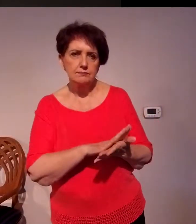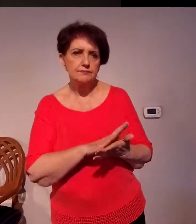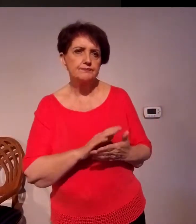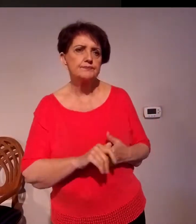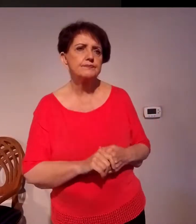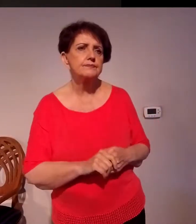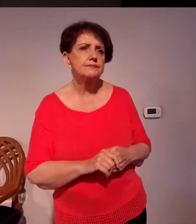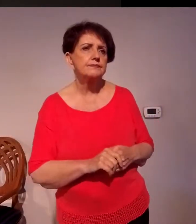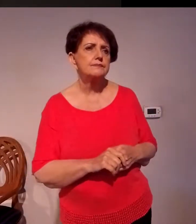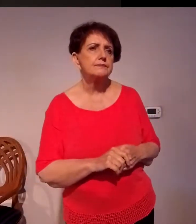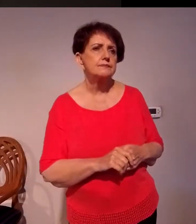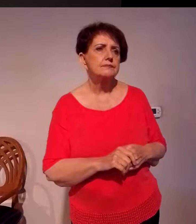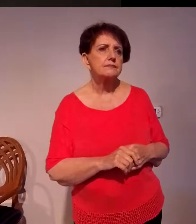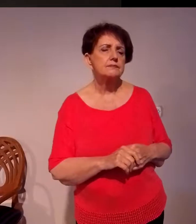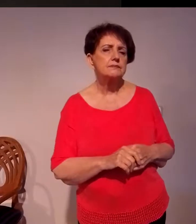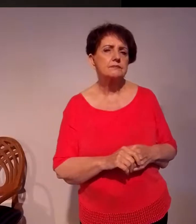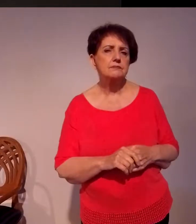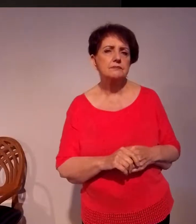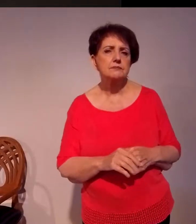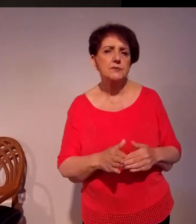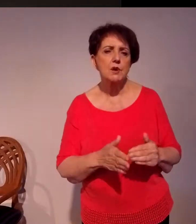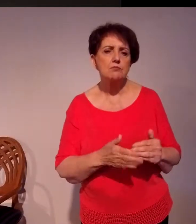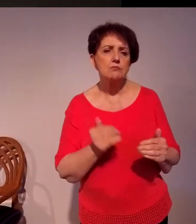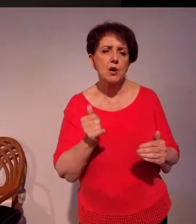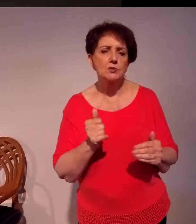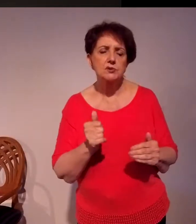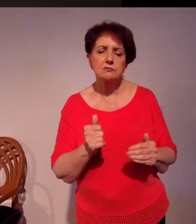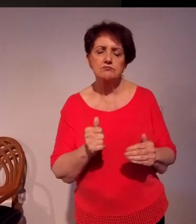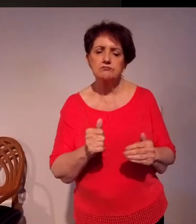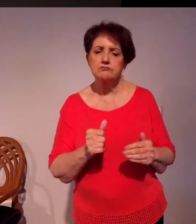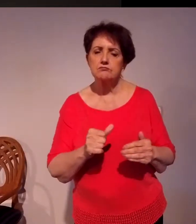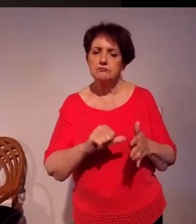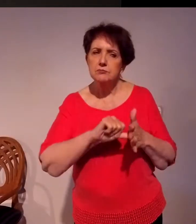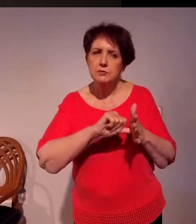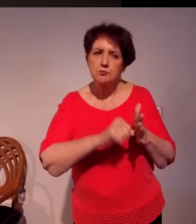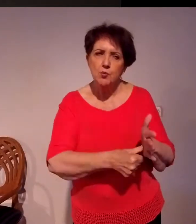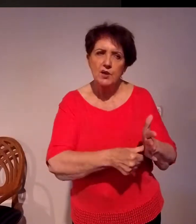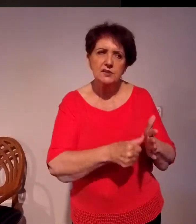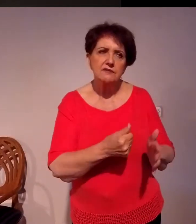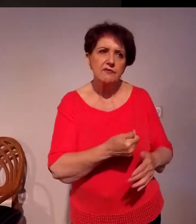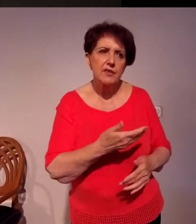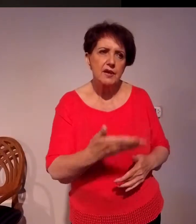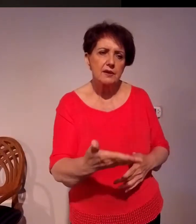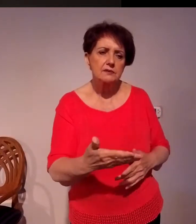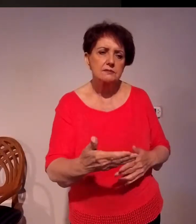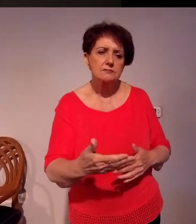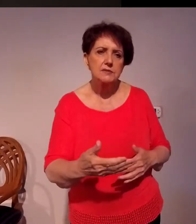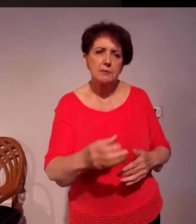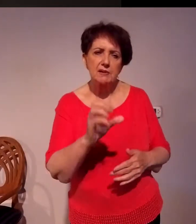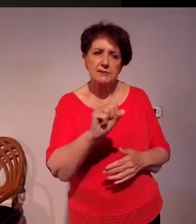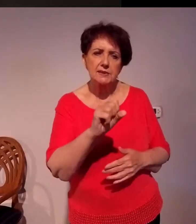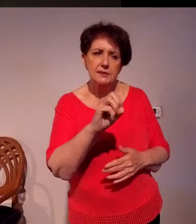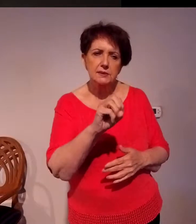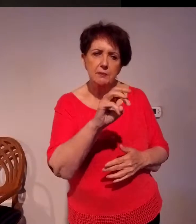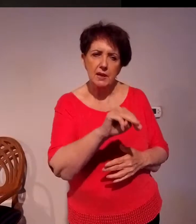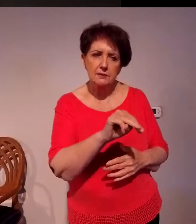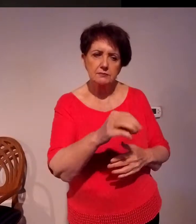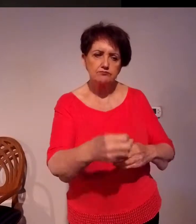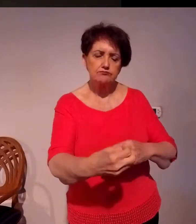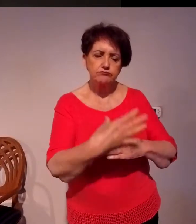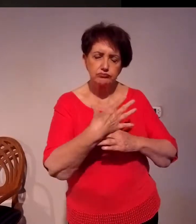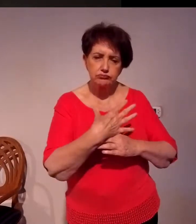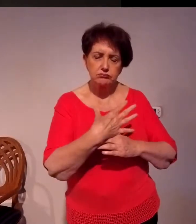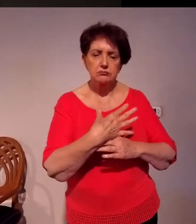What do you think is the most compelling thing about science of mind? What specifically about our